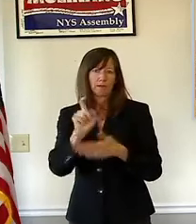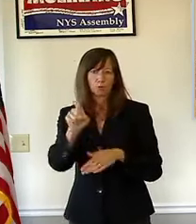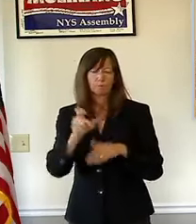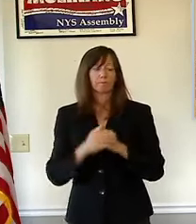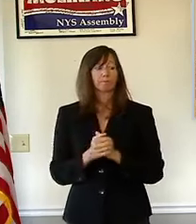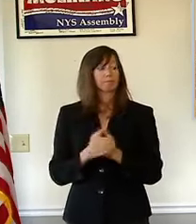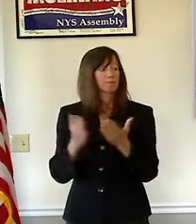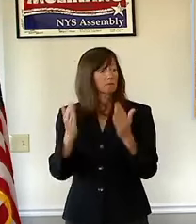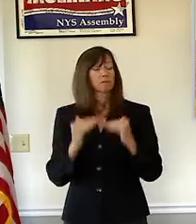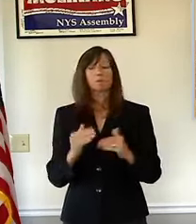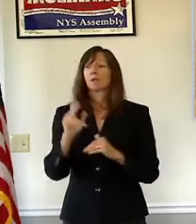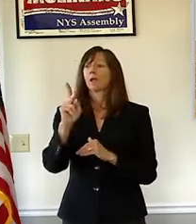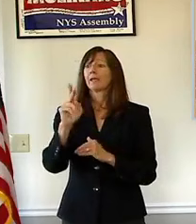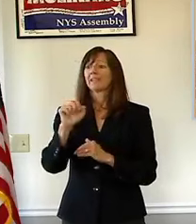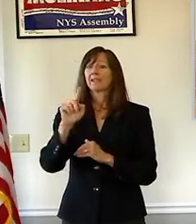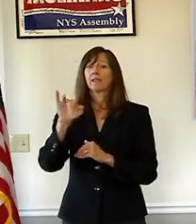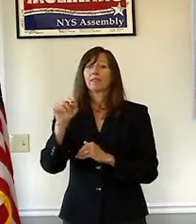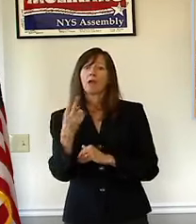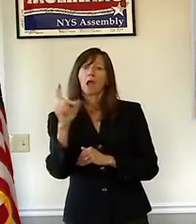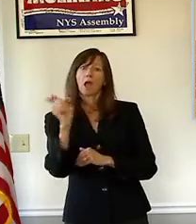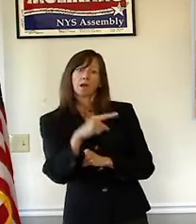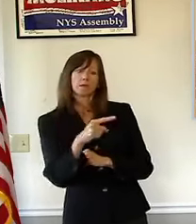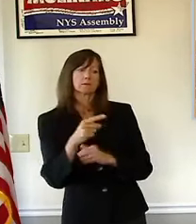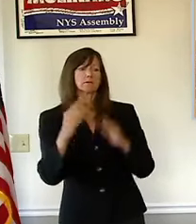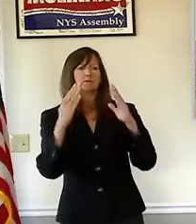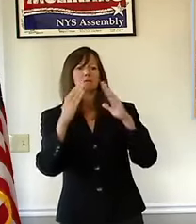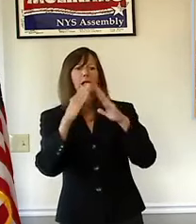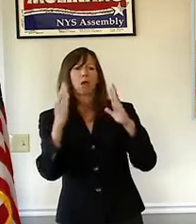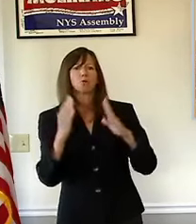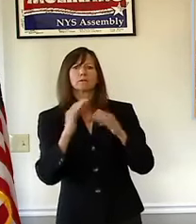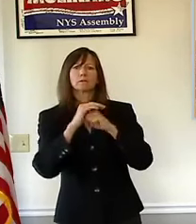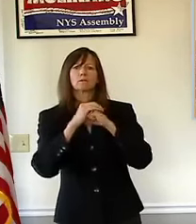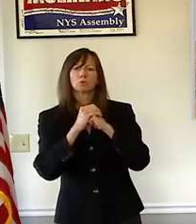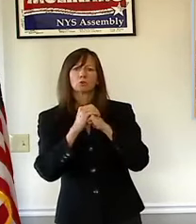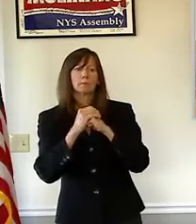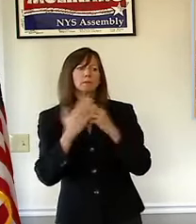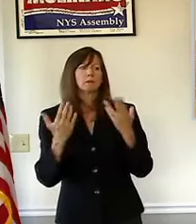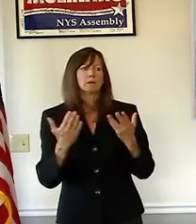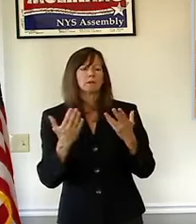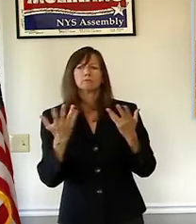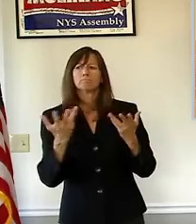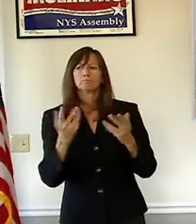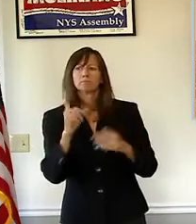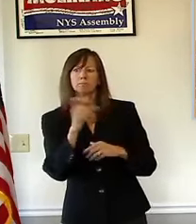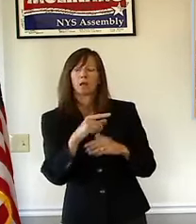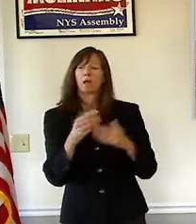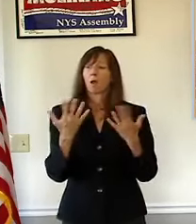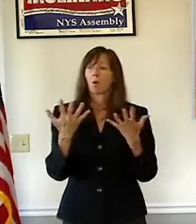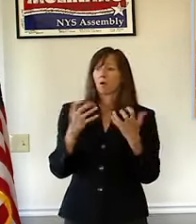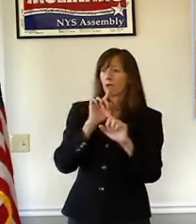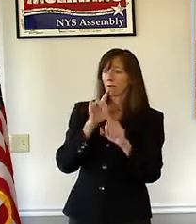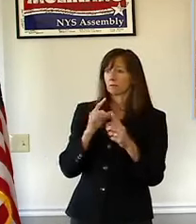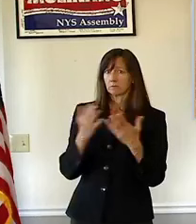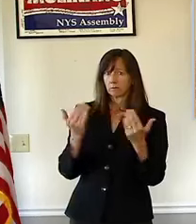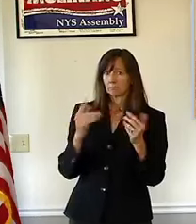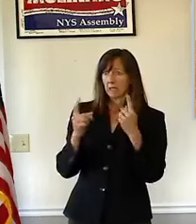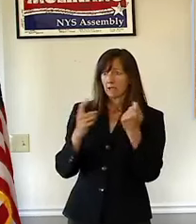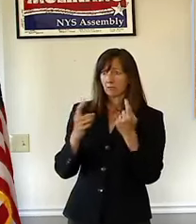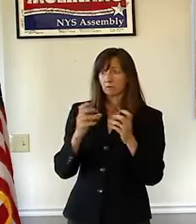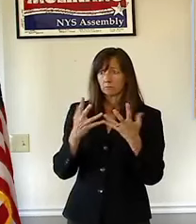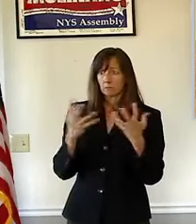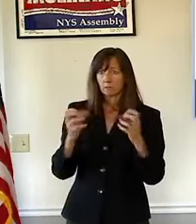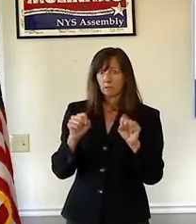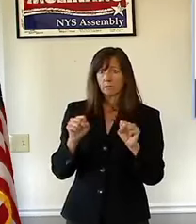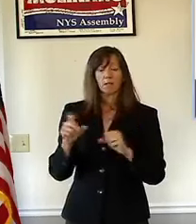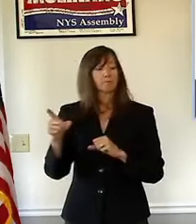had a question regarding houses of worship, and then I want to get through as many of these Facebook questions as possible. Go ahead, Keith. Yeah, my question is that